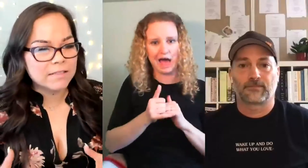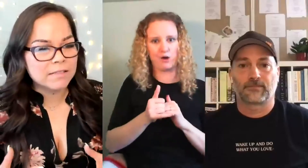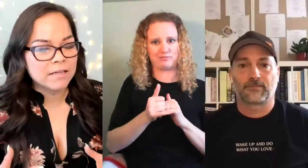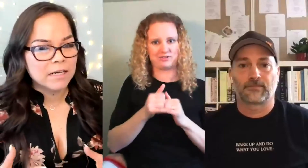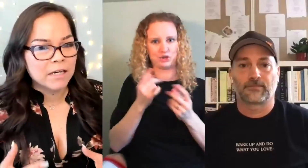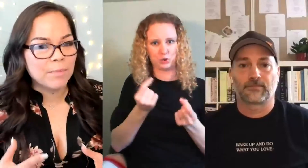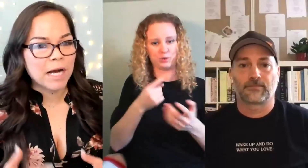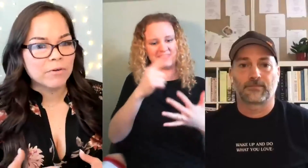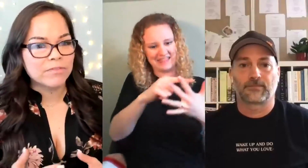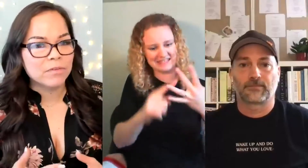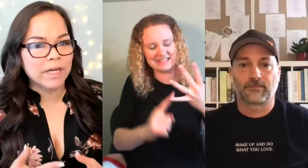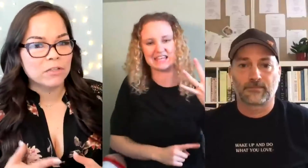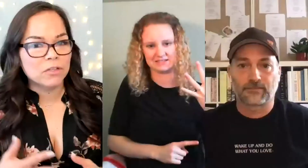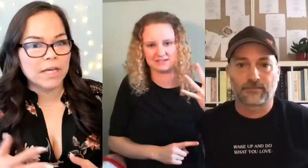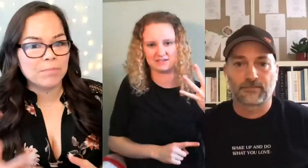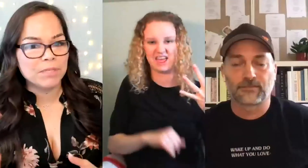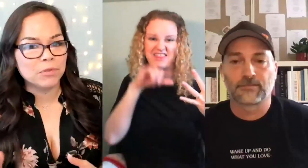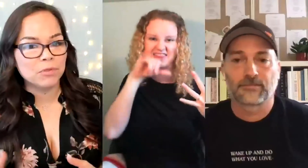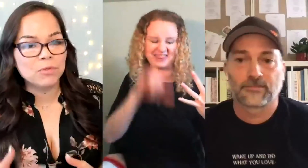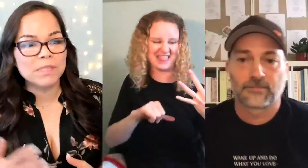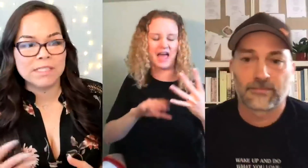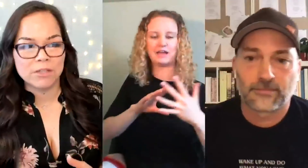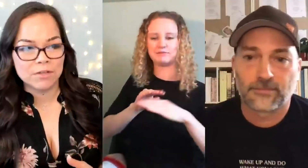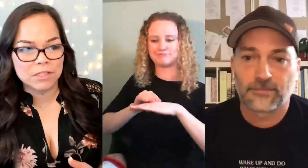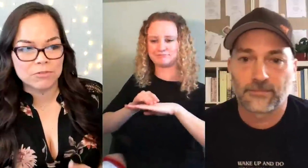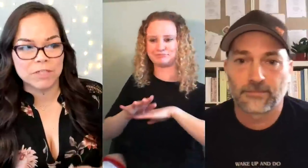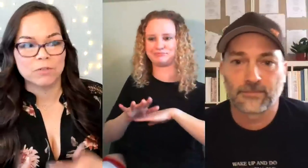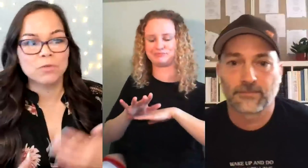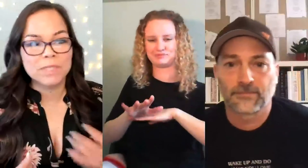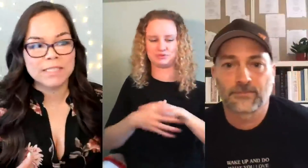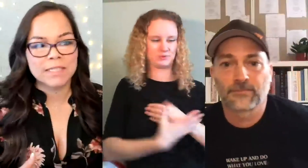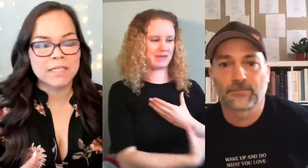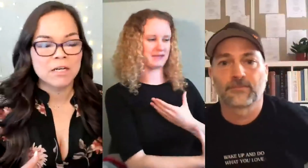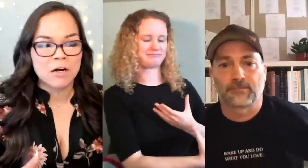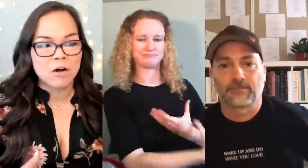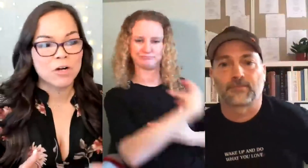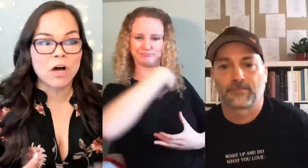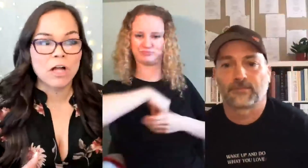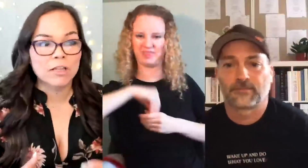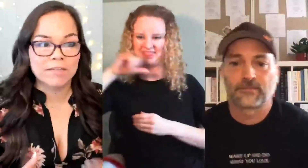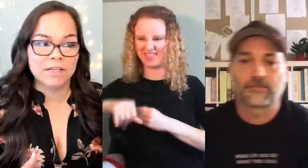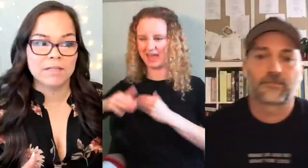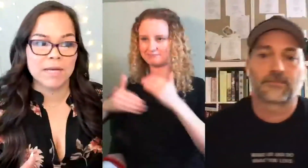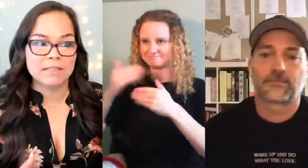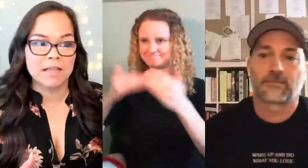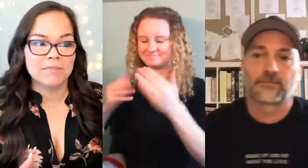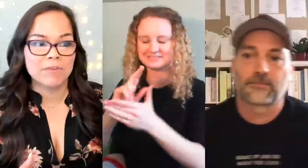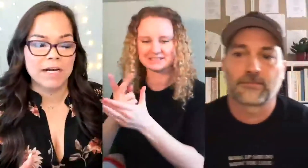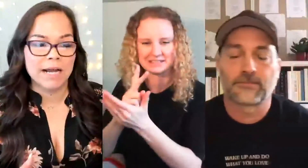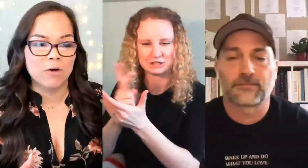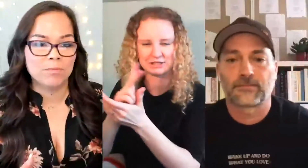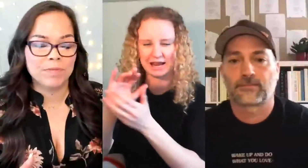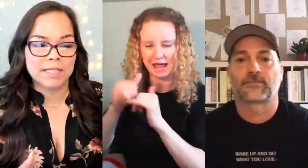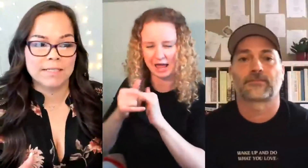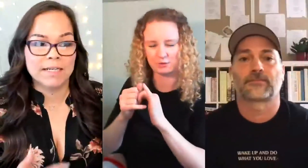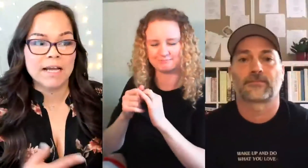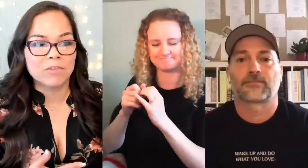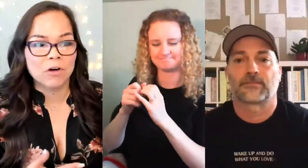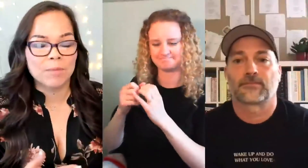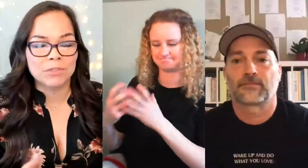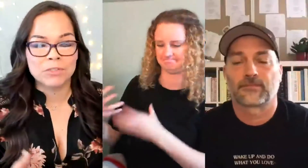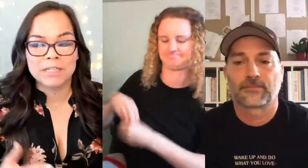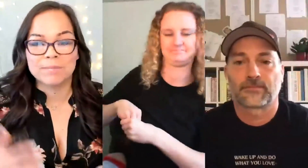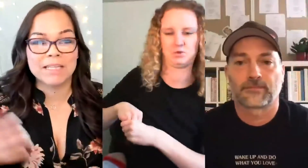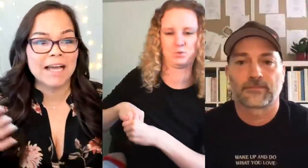think that's a powerful way to look at people who we see on the street or who we see are not living the best life right now because they didn't